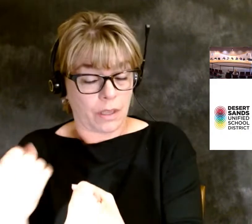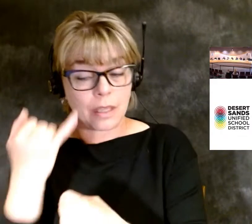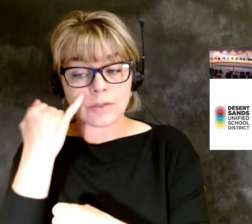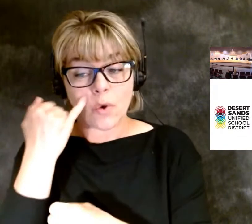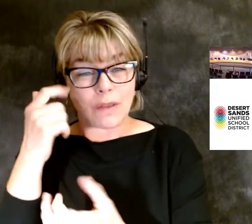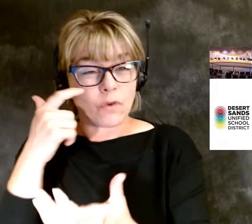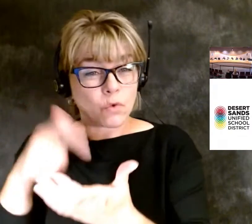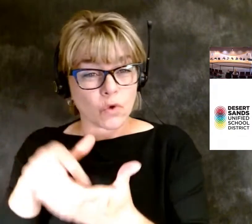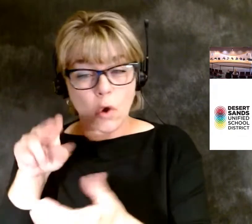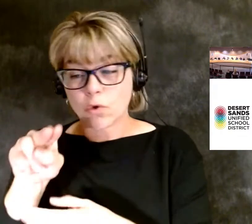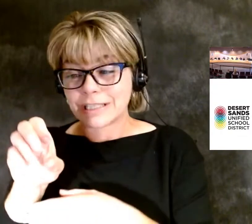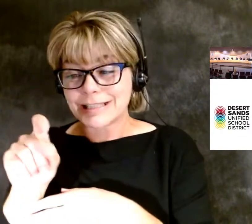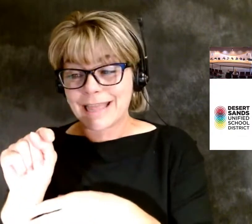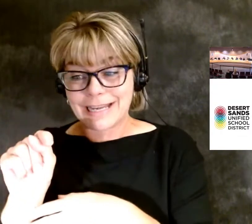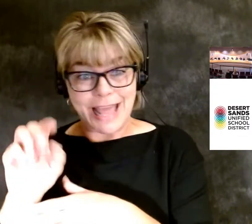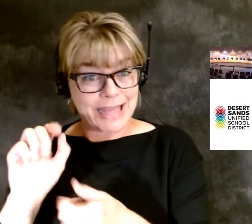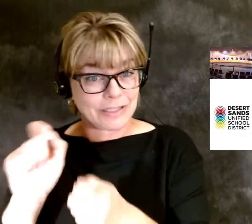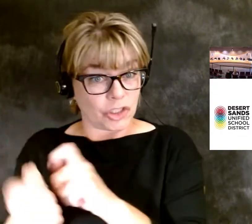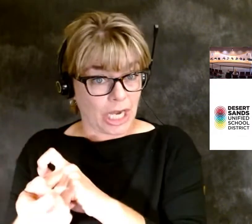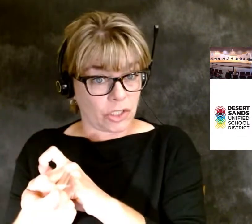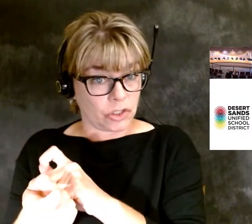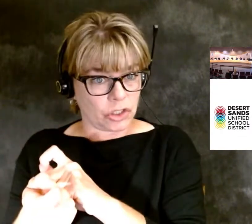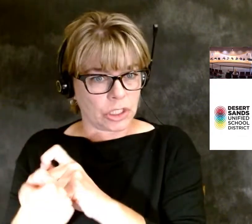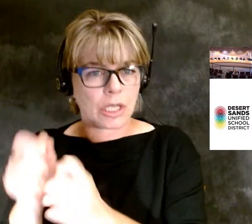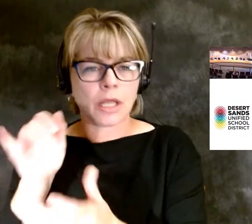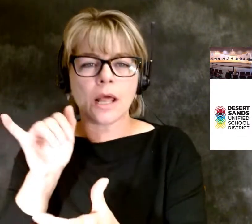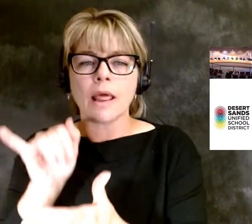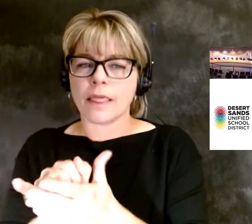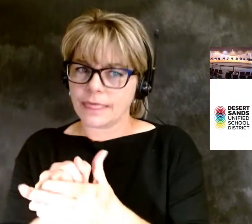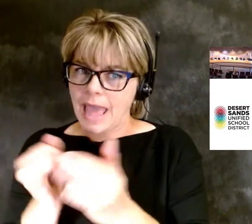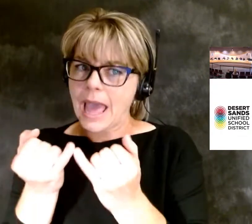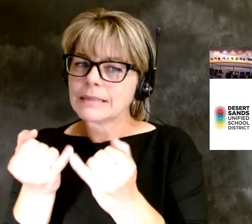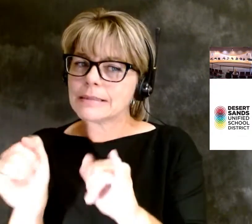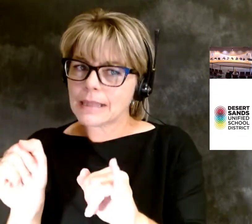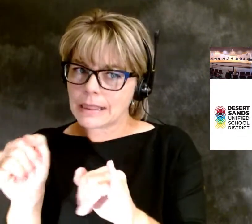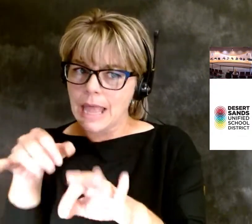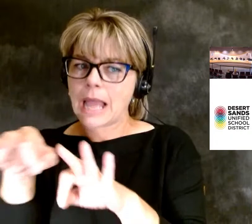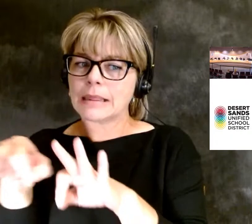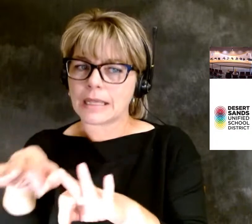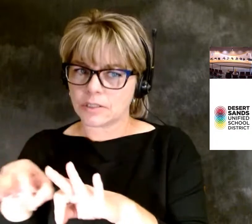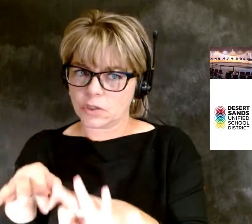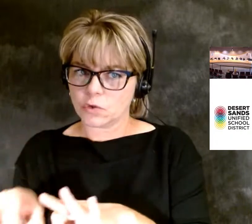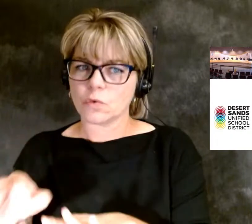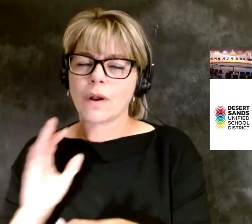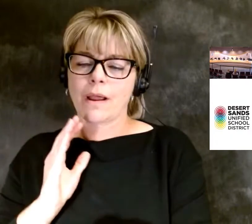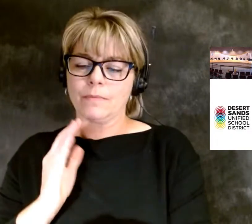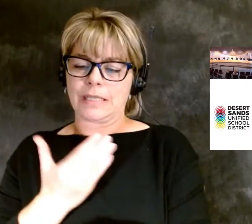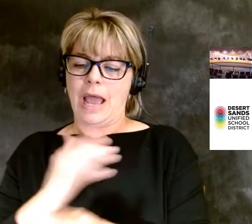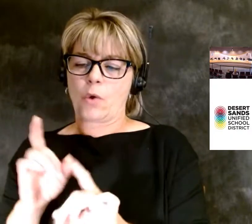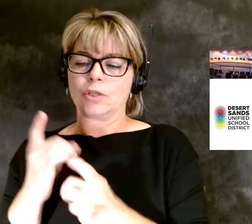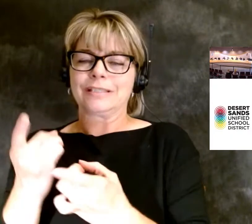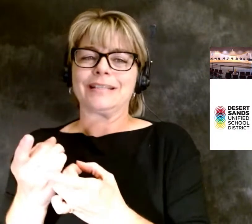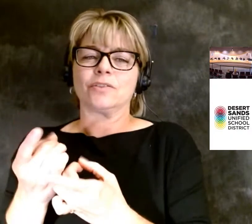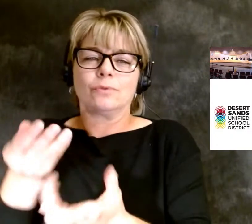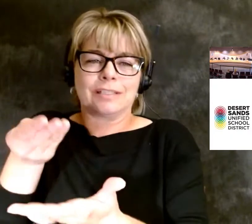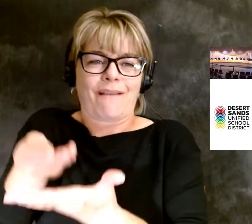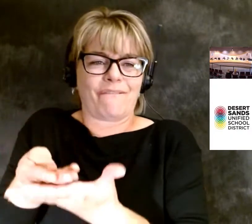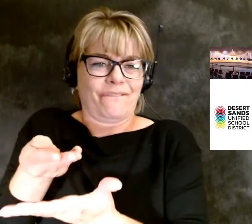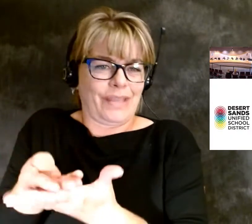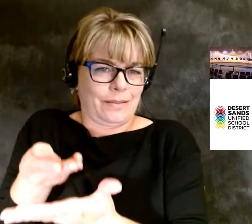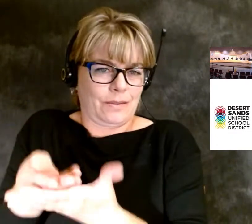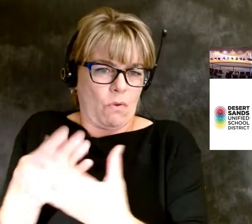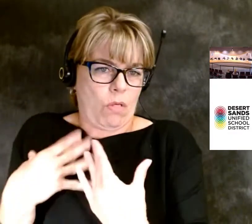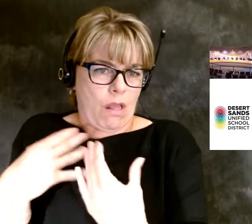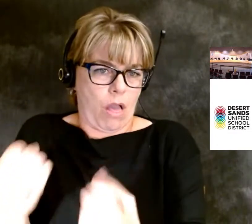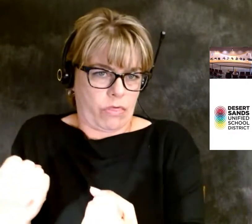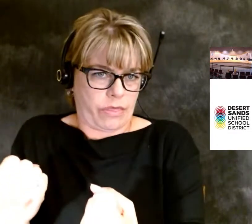change, that is the line that describes the district's fiscal health. It says,